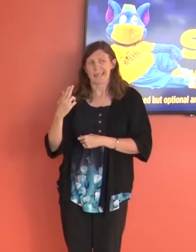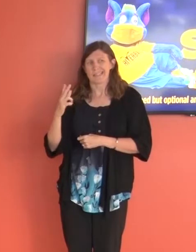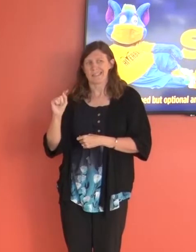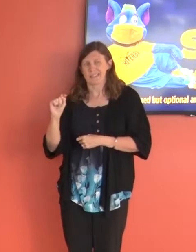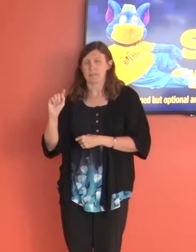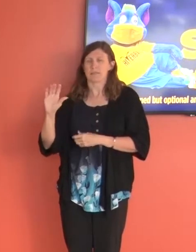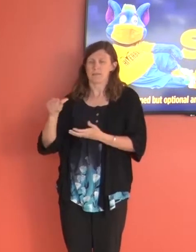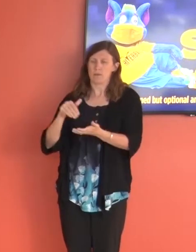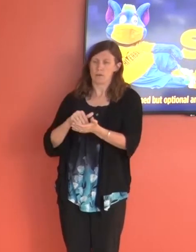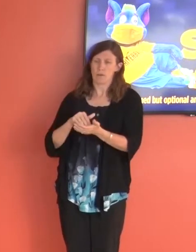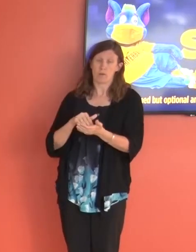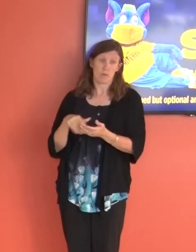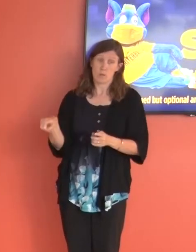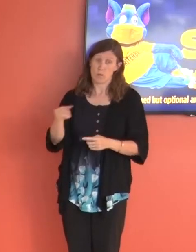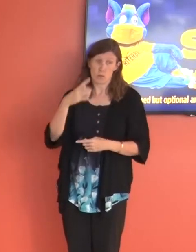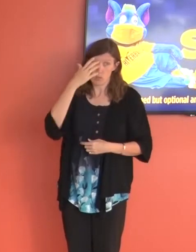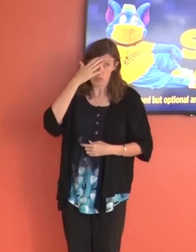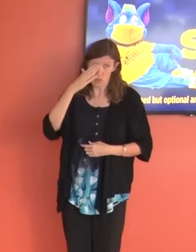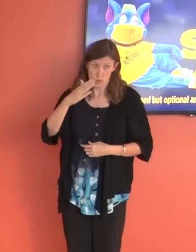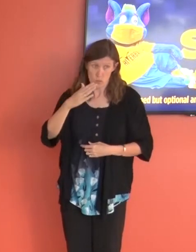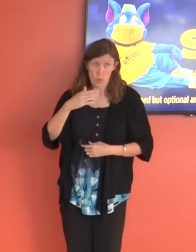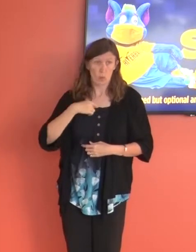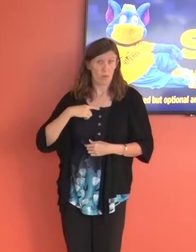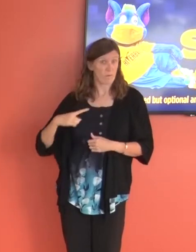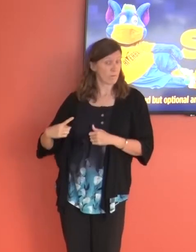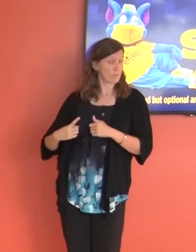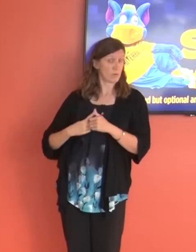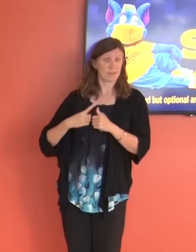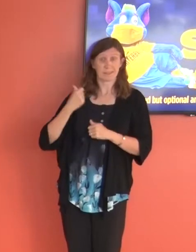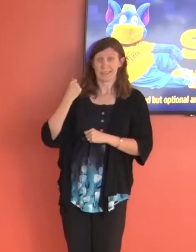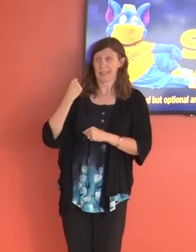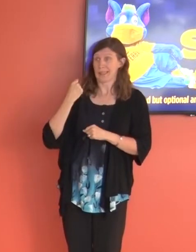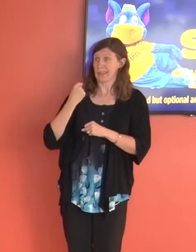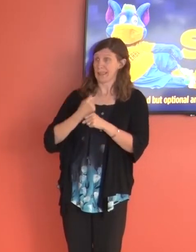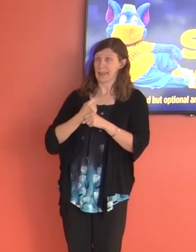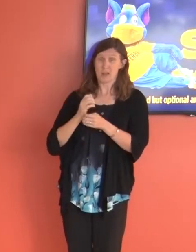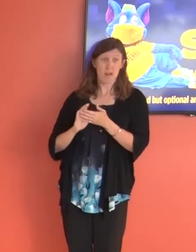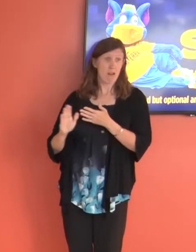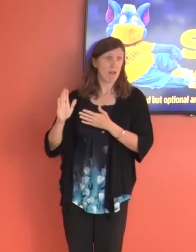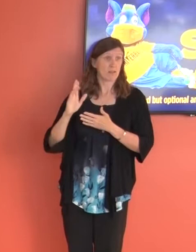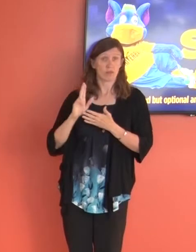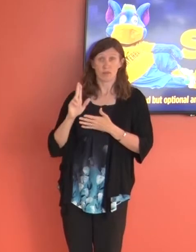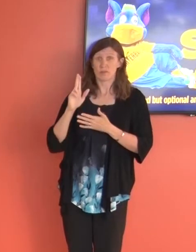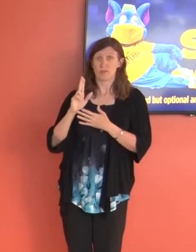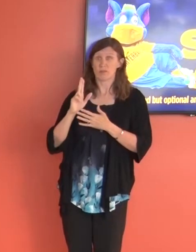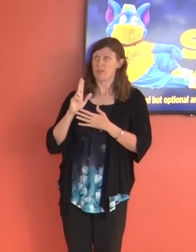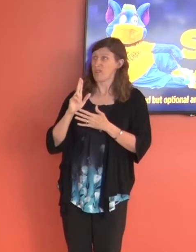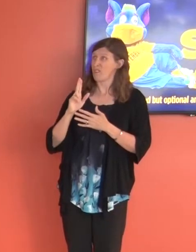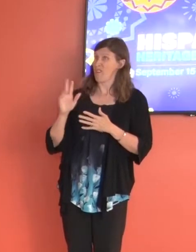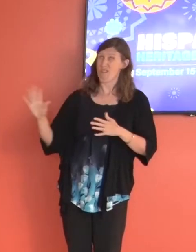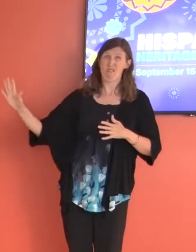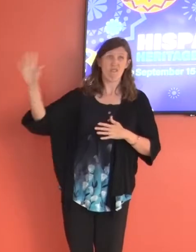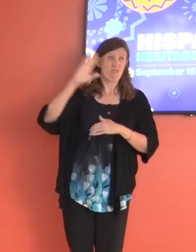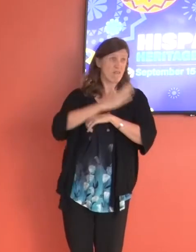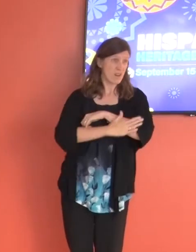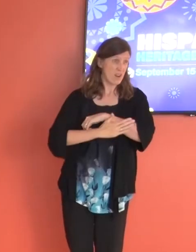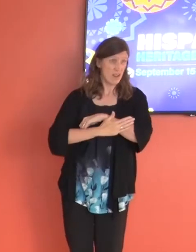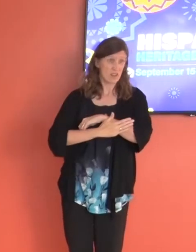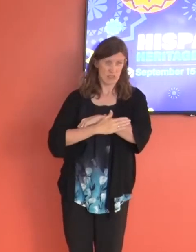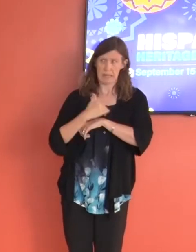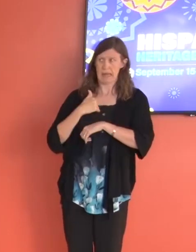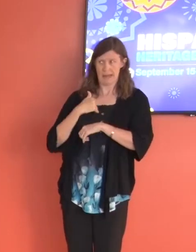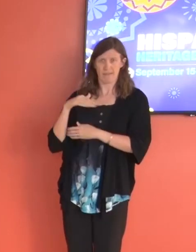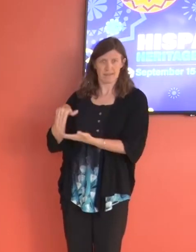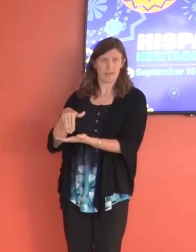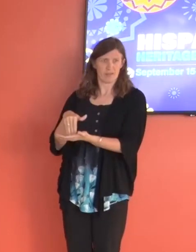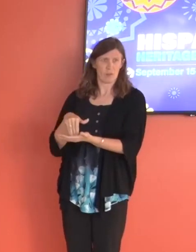be familiar, we were one of the first 10 colleges and universities in the nation to have a TRHT Center. That's amazing.